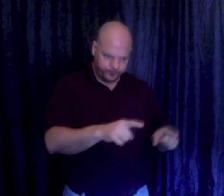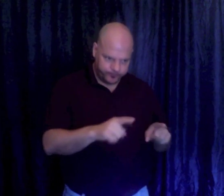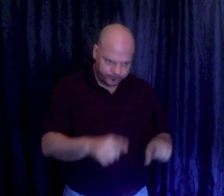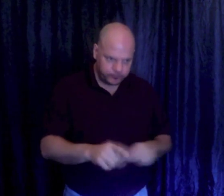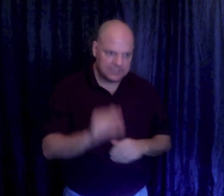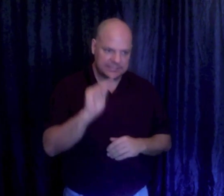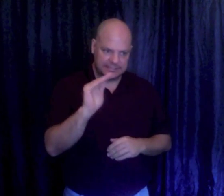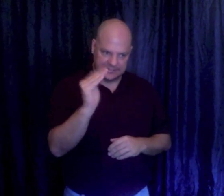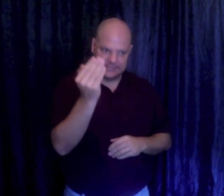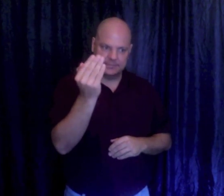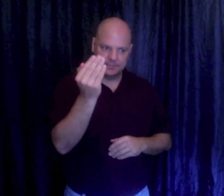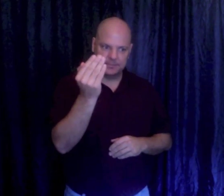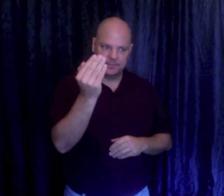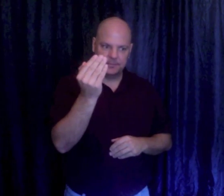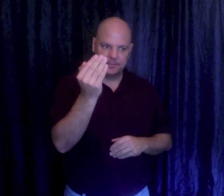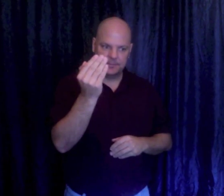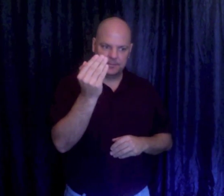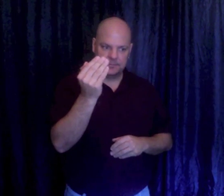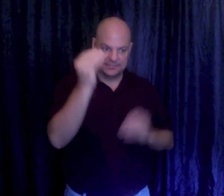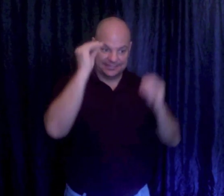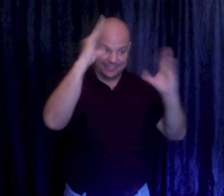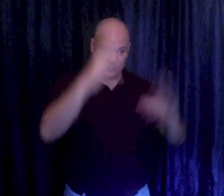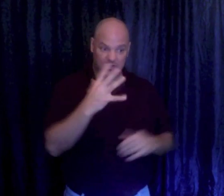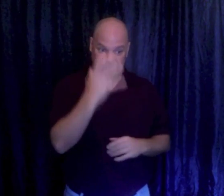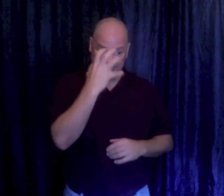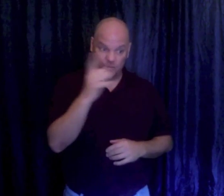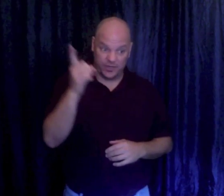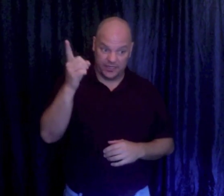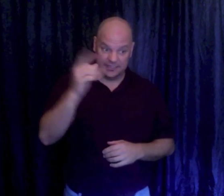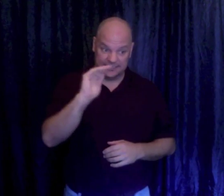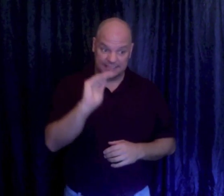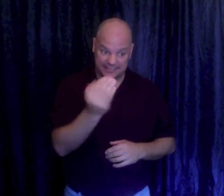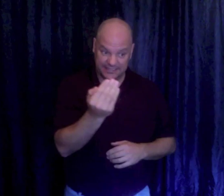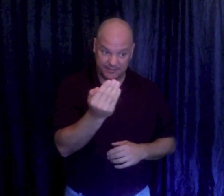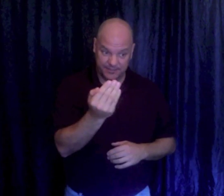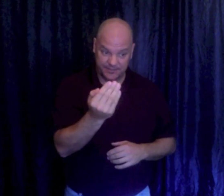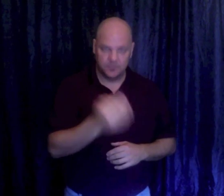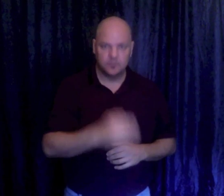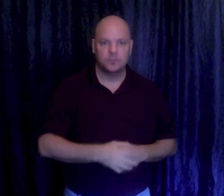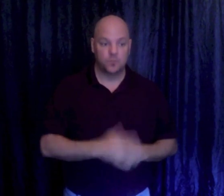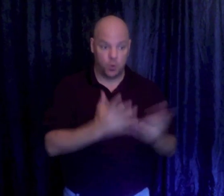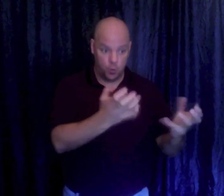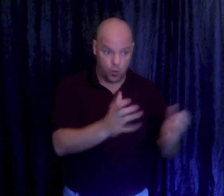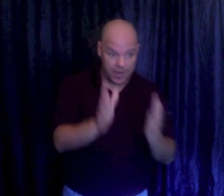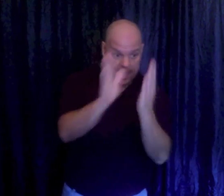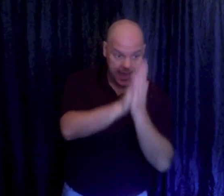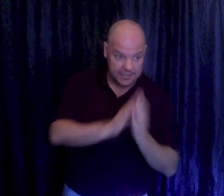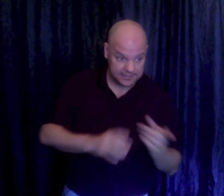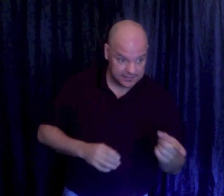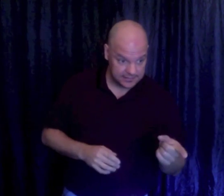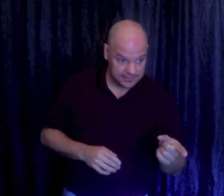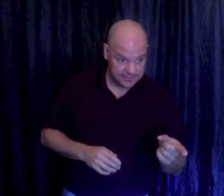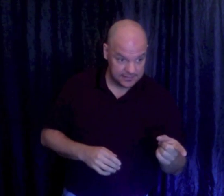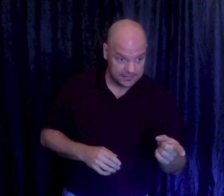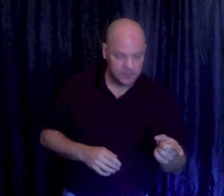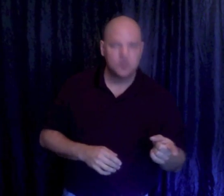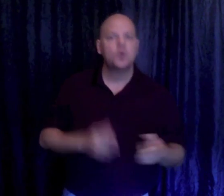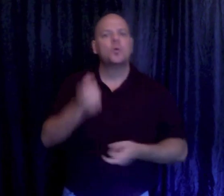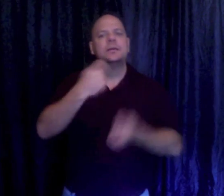scenes, teacher, angry. Do you want to ask? So, instead of saying, if you sign,